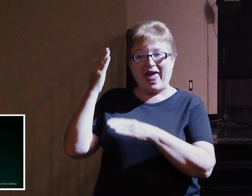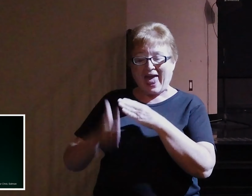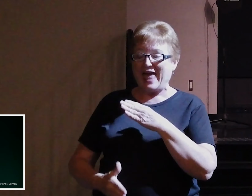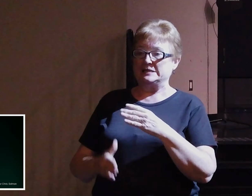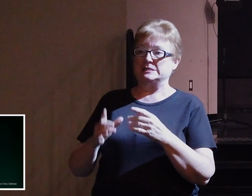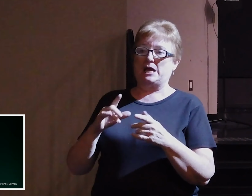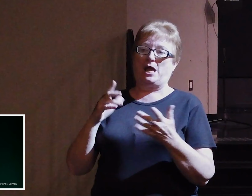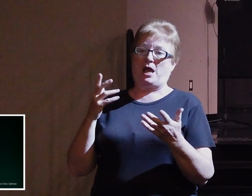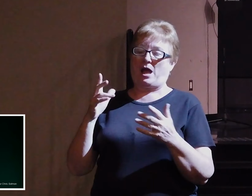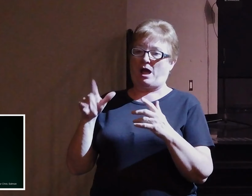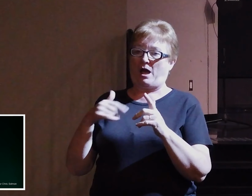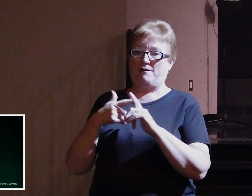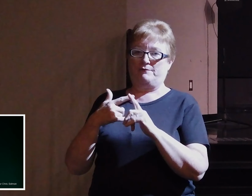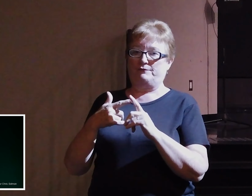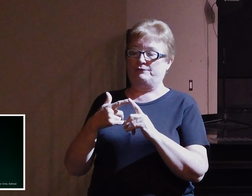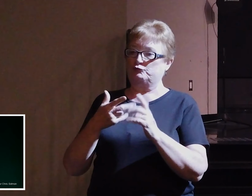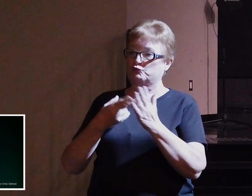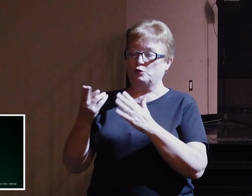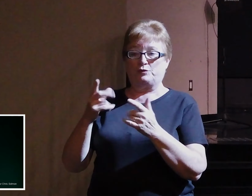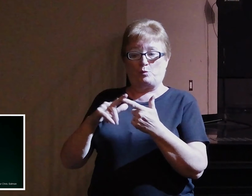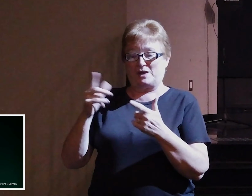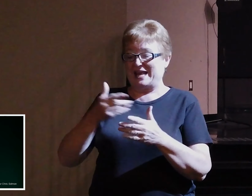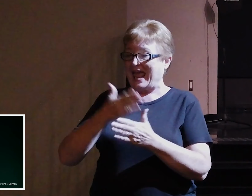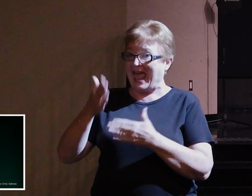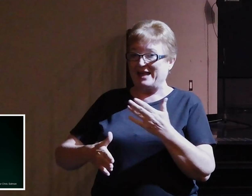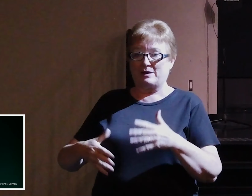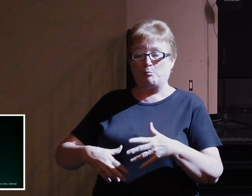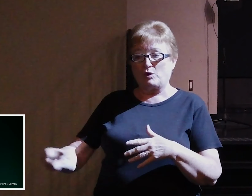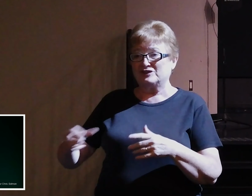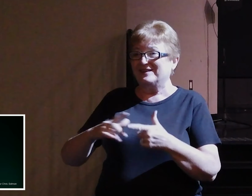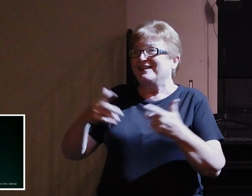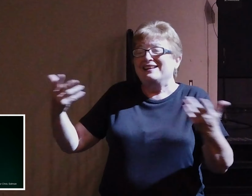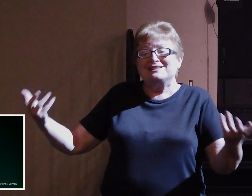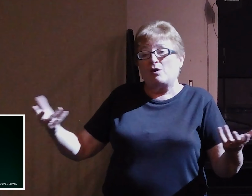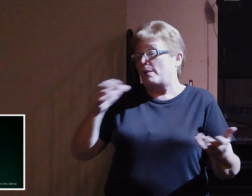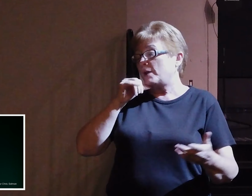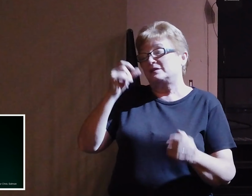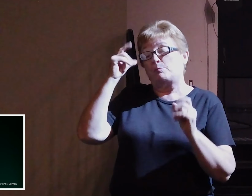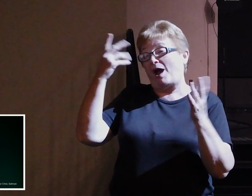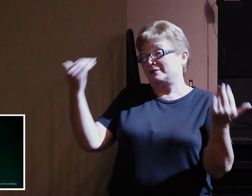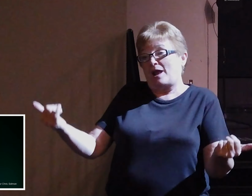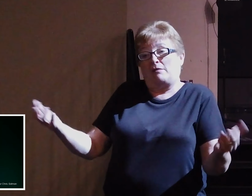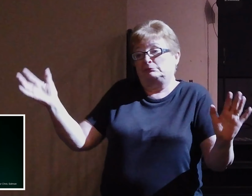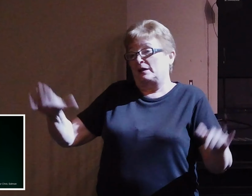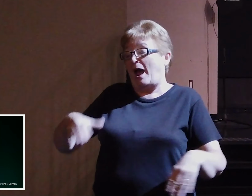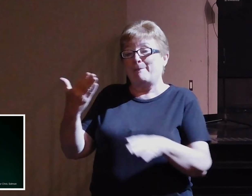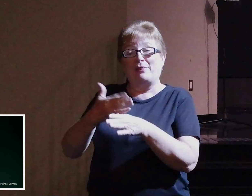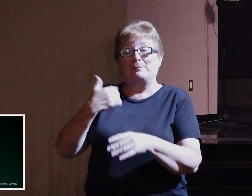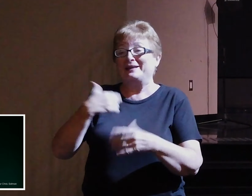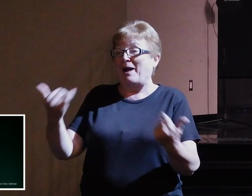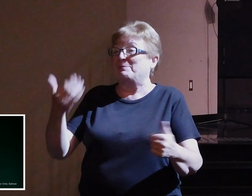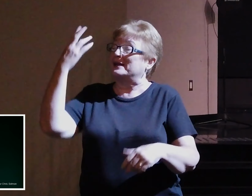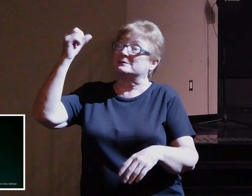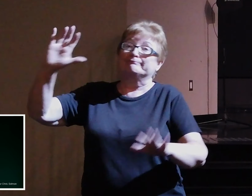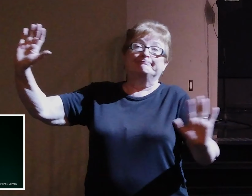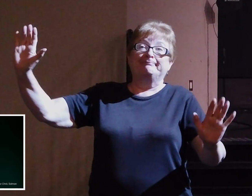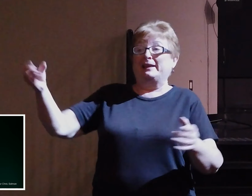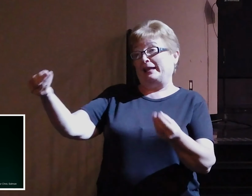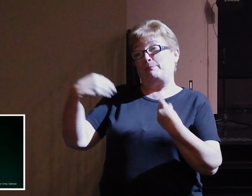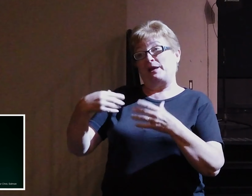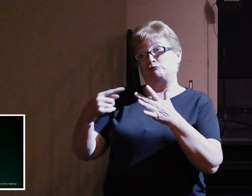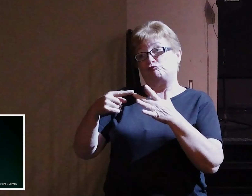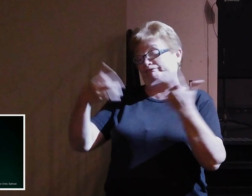It's not a big deal. Peter doesn't want the believers to be surprised by the fiery trials because this.